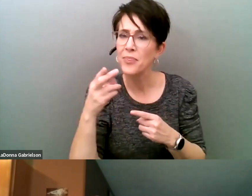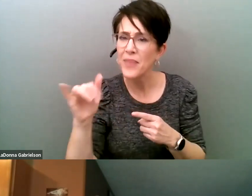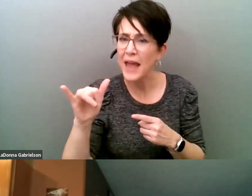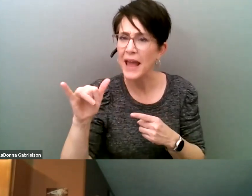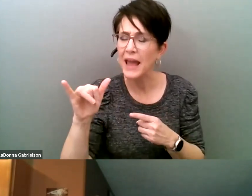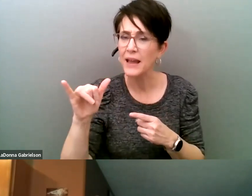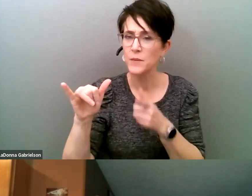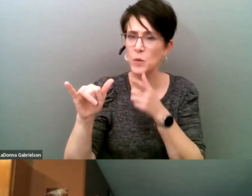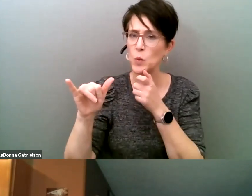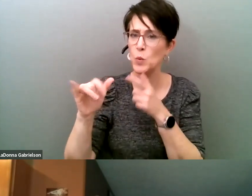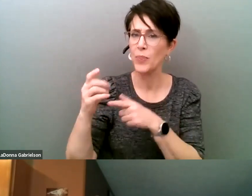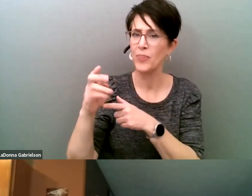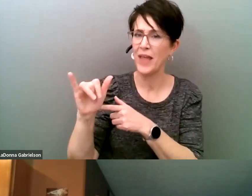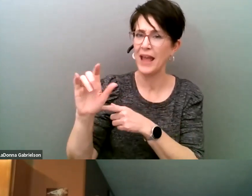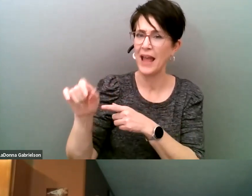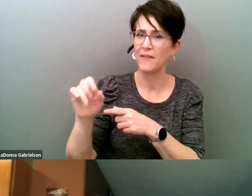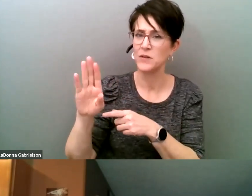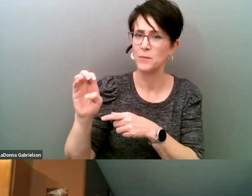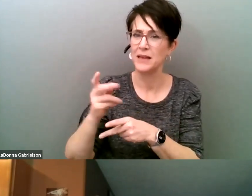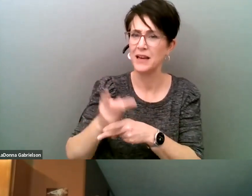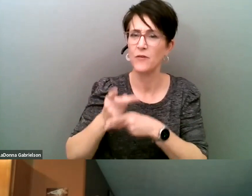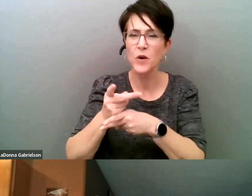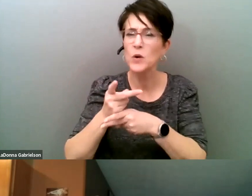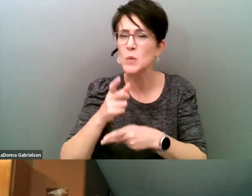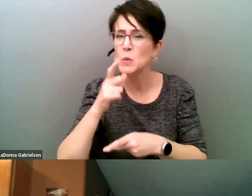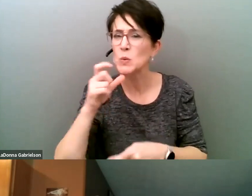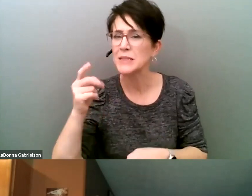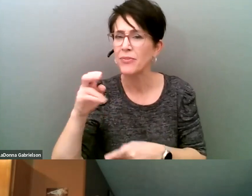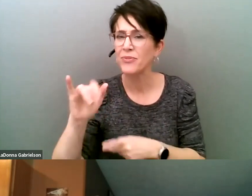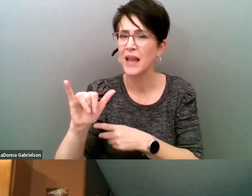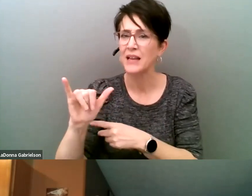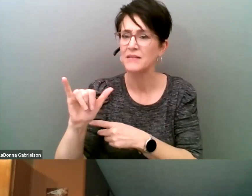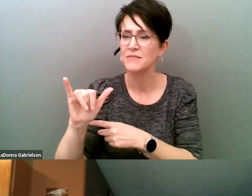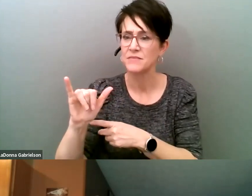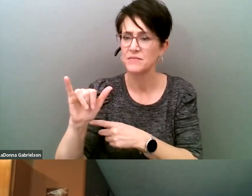can you just clarify that maybe a little bit?